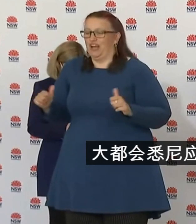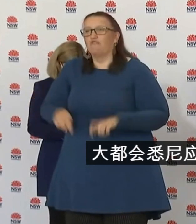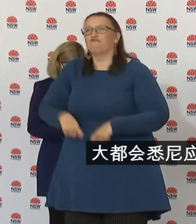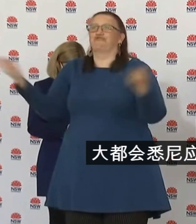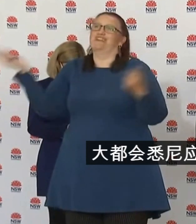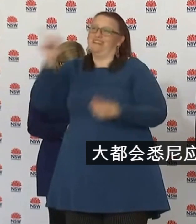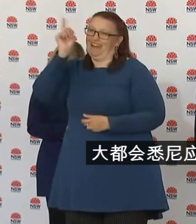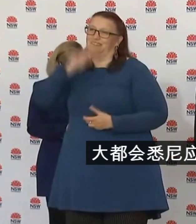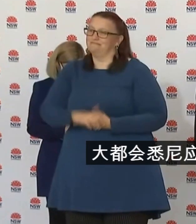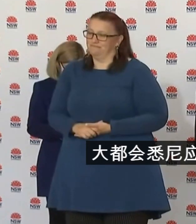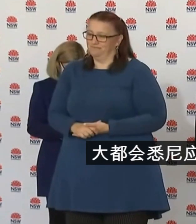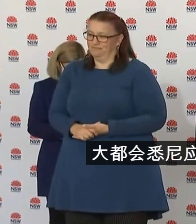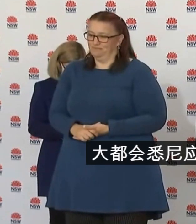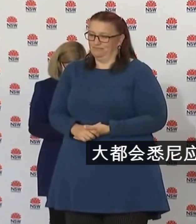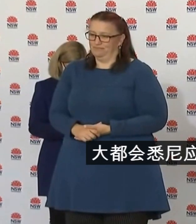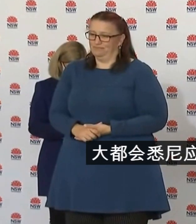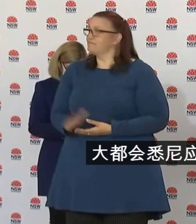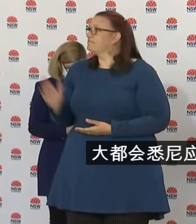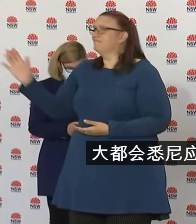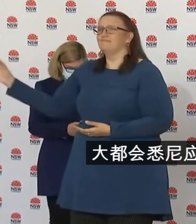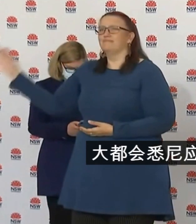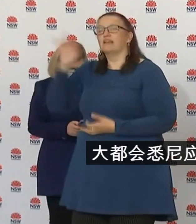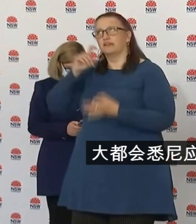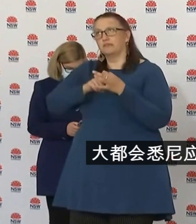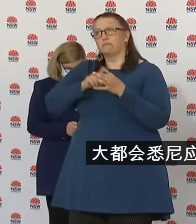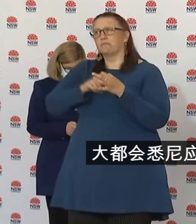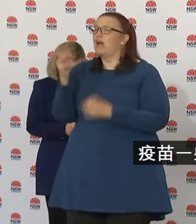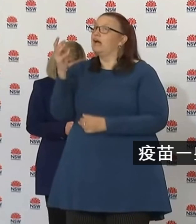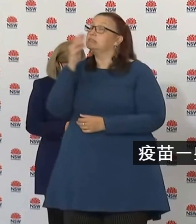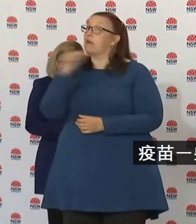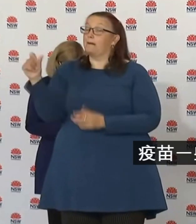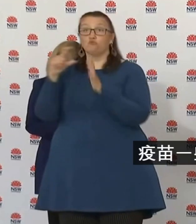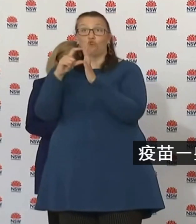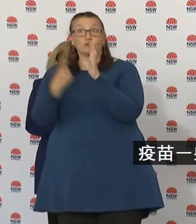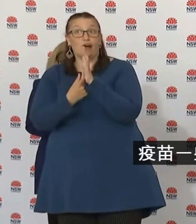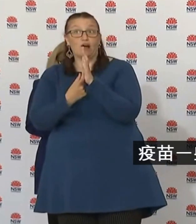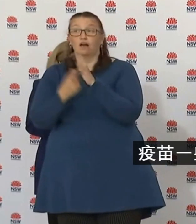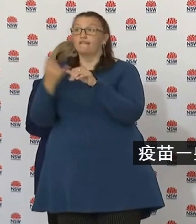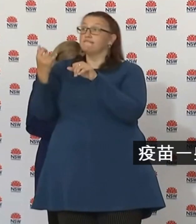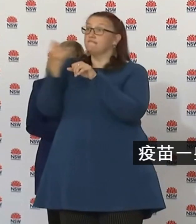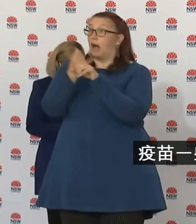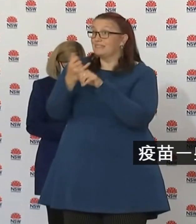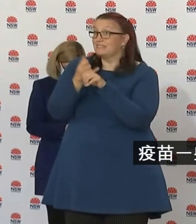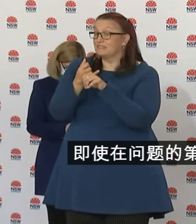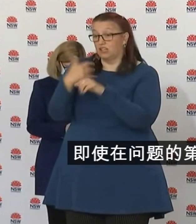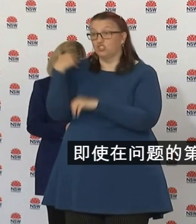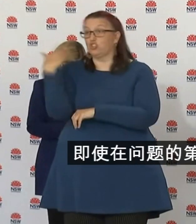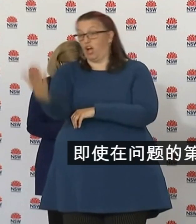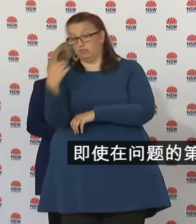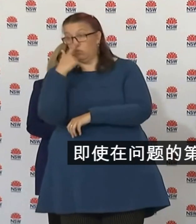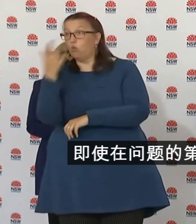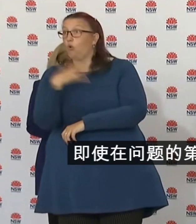of those restrictions. Clinics that are charging out-of-pocket costs to people to get the vaccine. Some reports of people paying up to $250